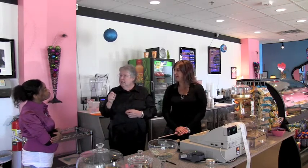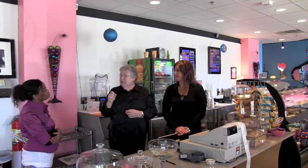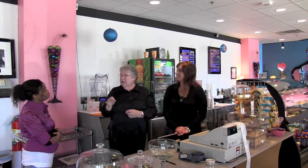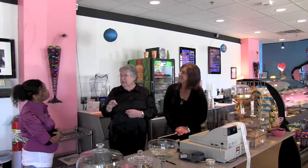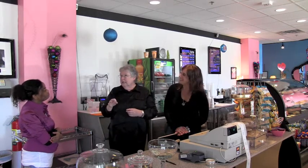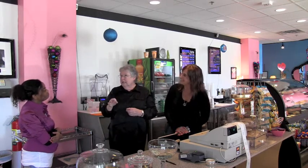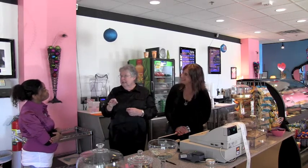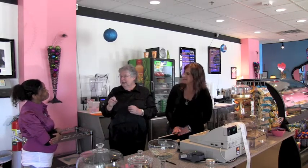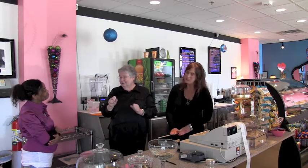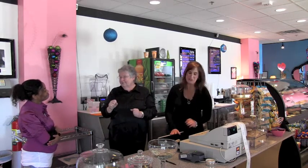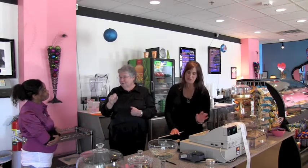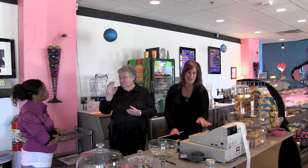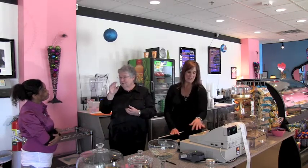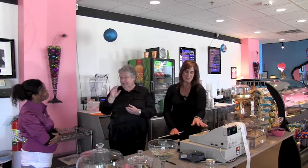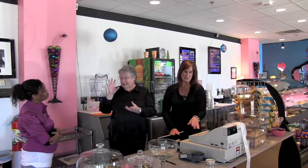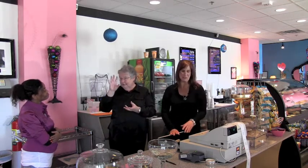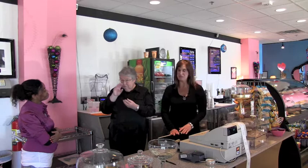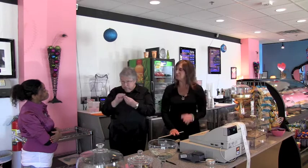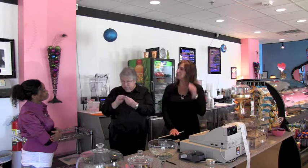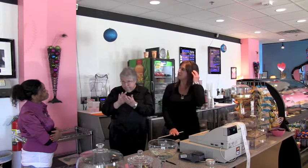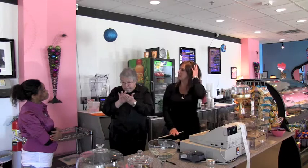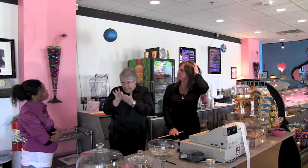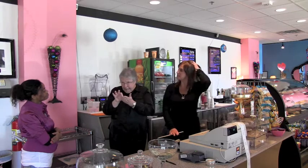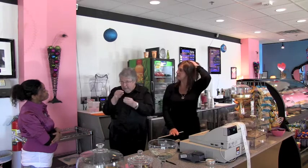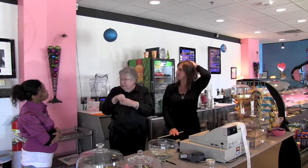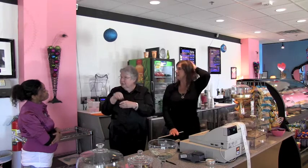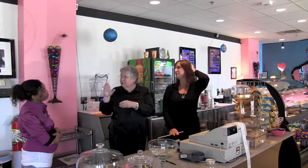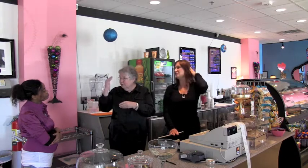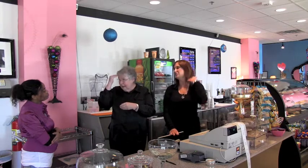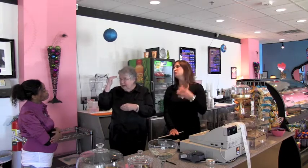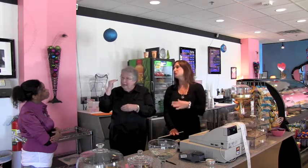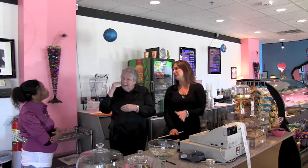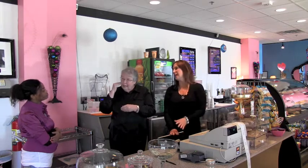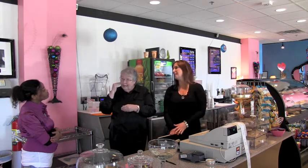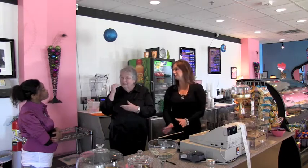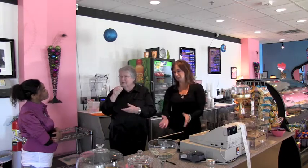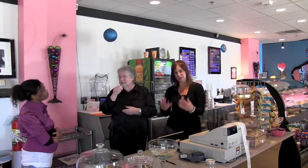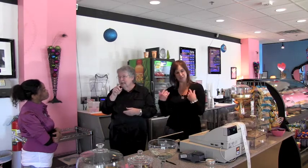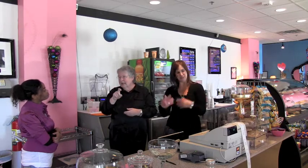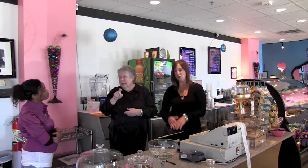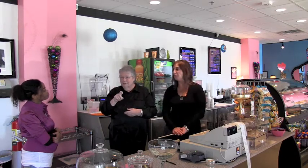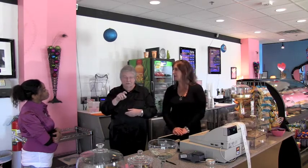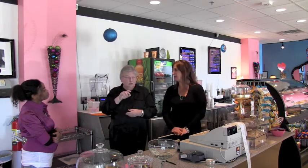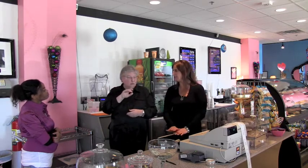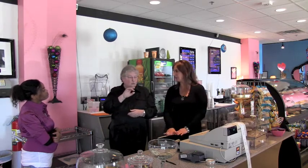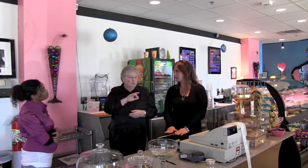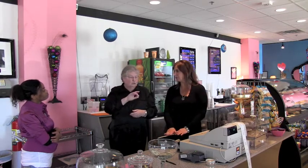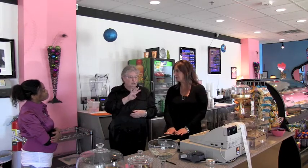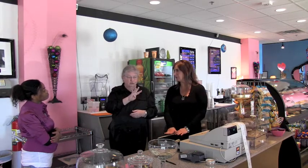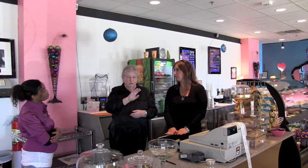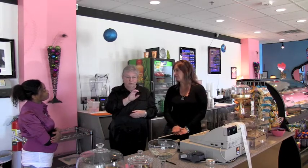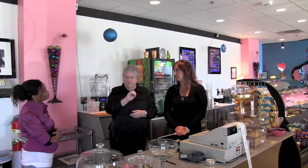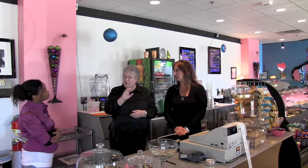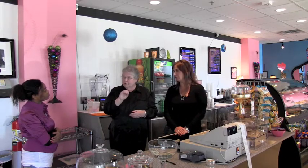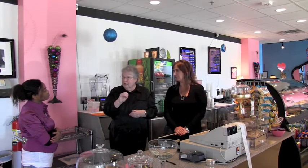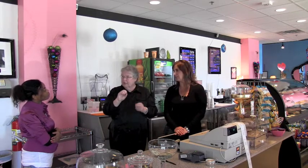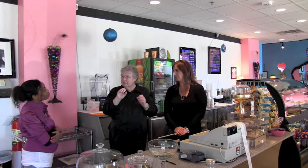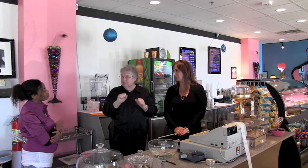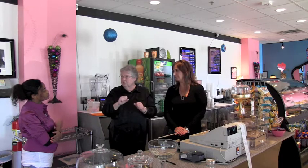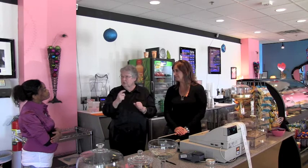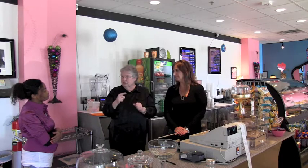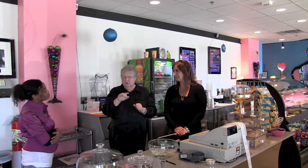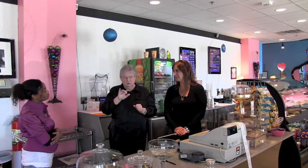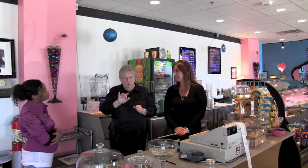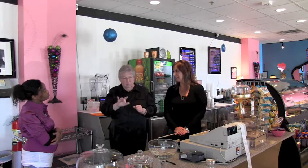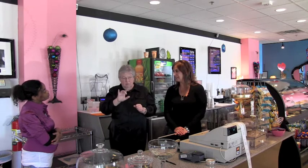your head, you don't have to push the $4. You can just push cash and it'll just open up for you. It'll open the register up